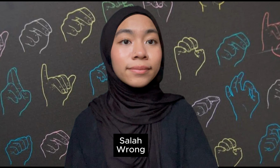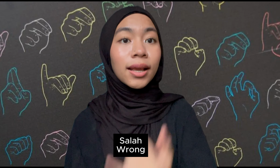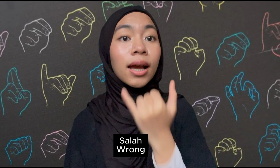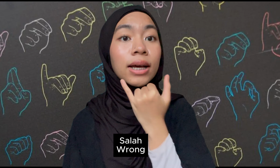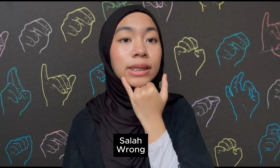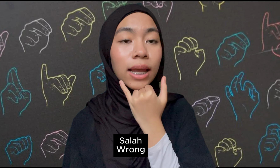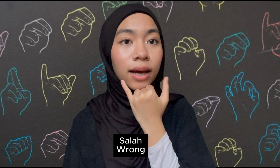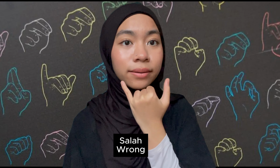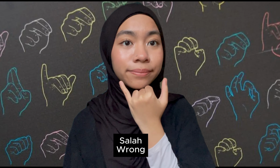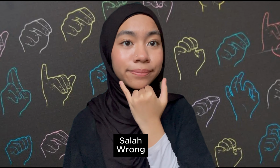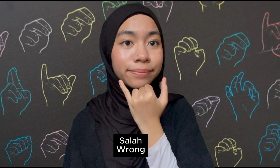Salah.